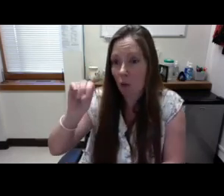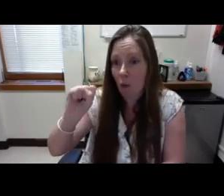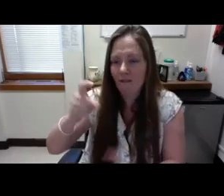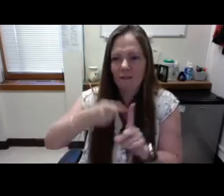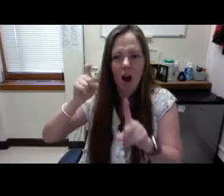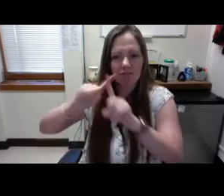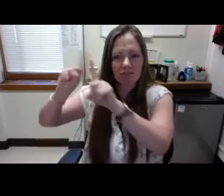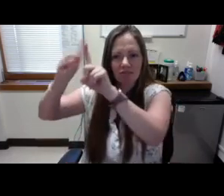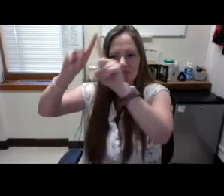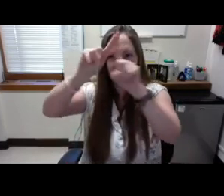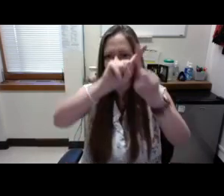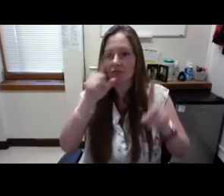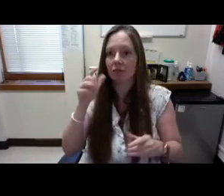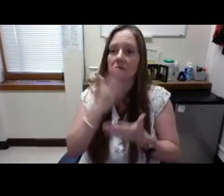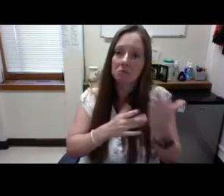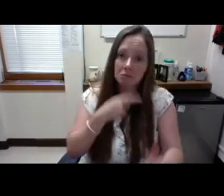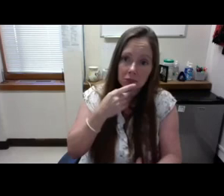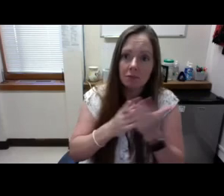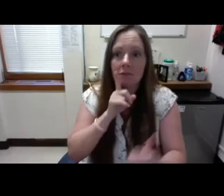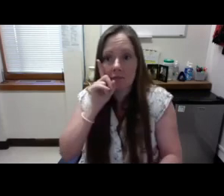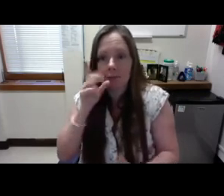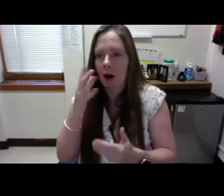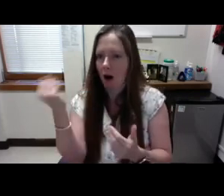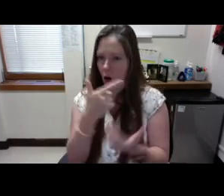So we have a long list of videos from